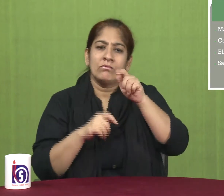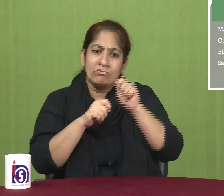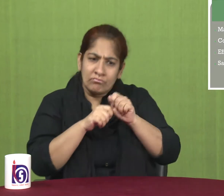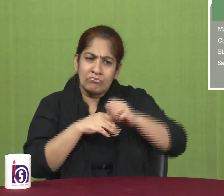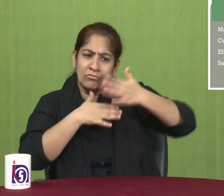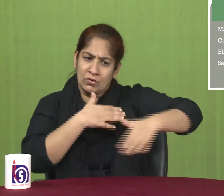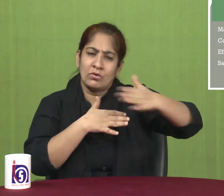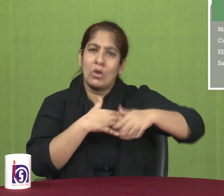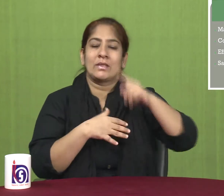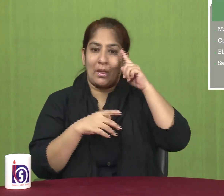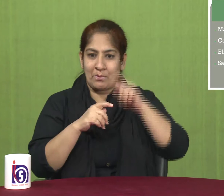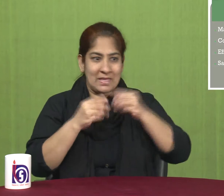profit.